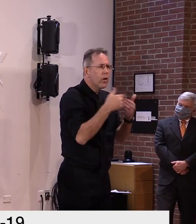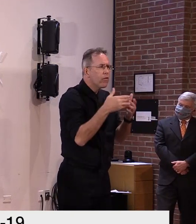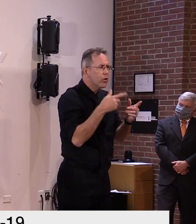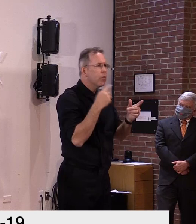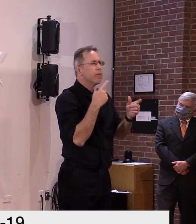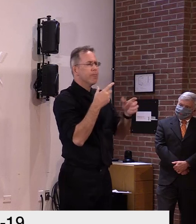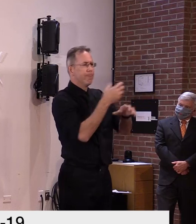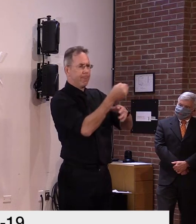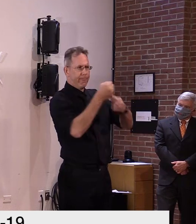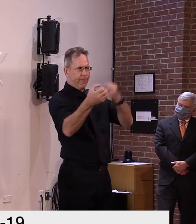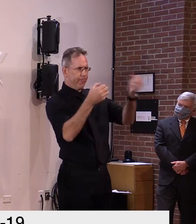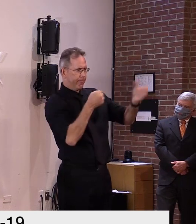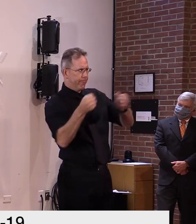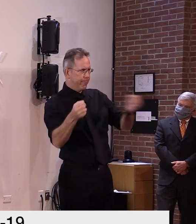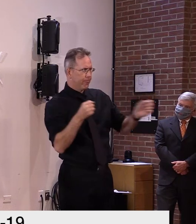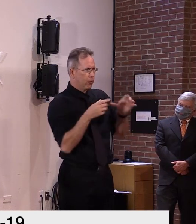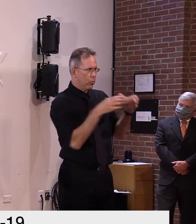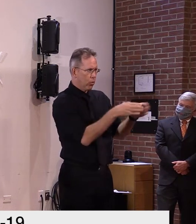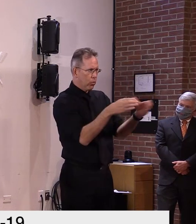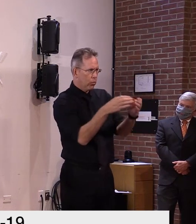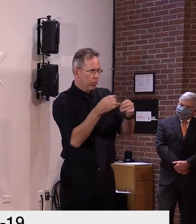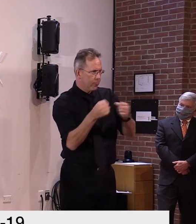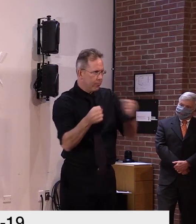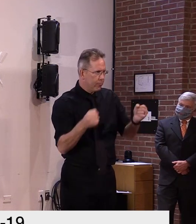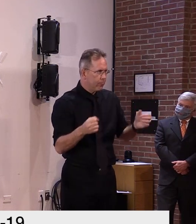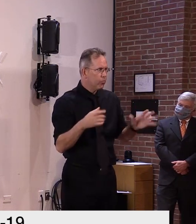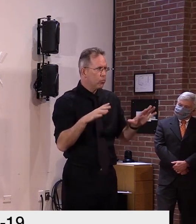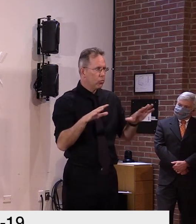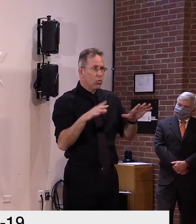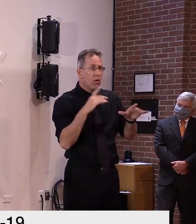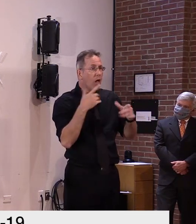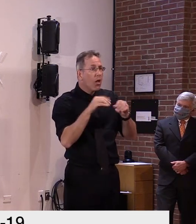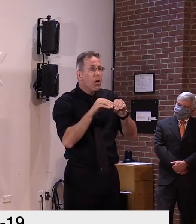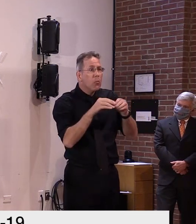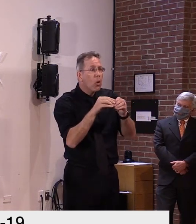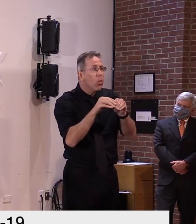ongoing transmission within the school is if other cases showed up